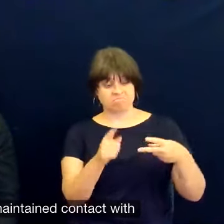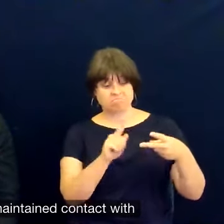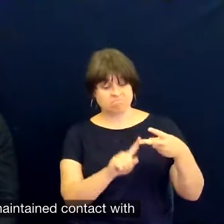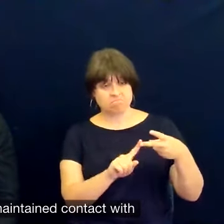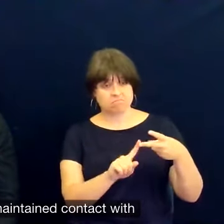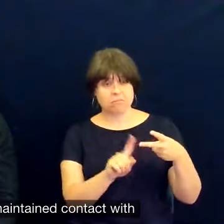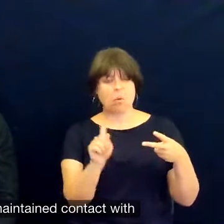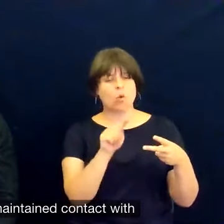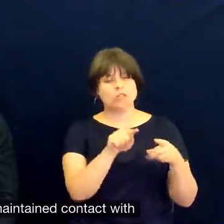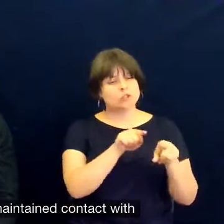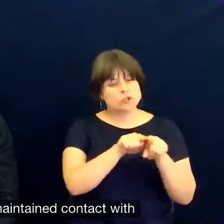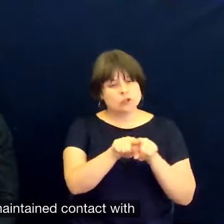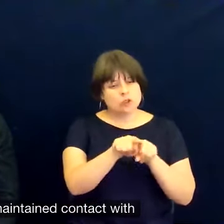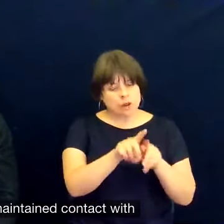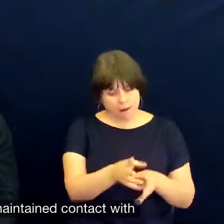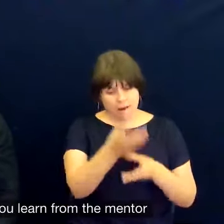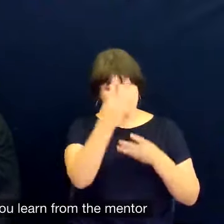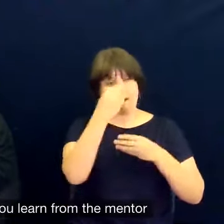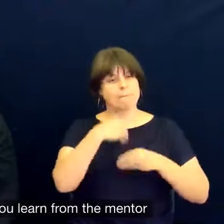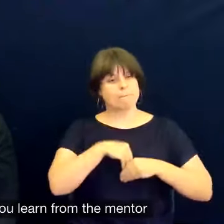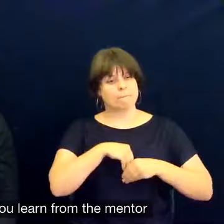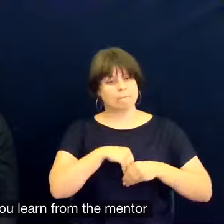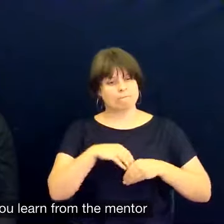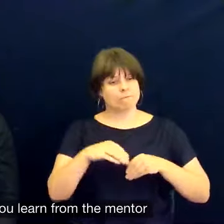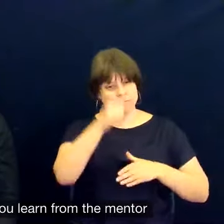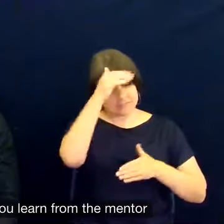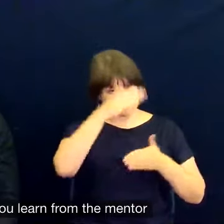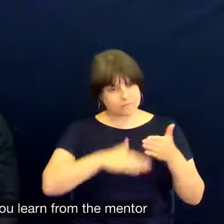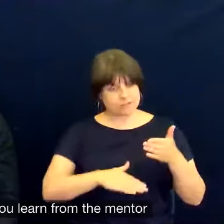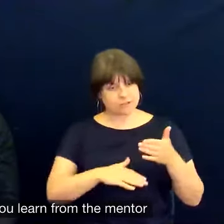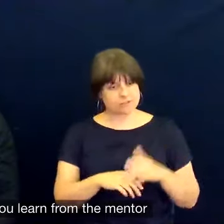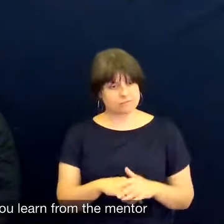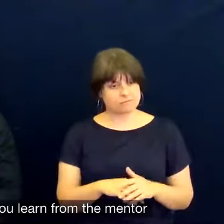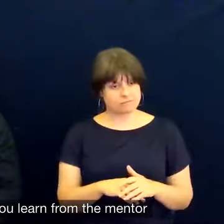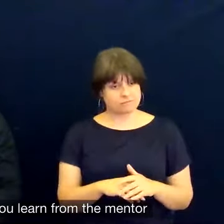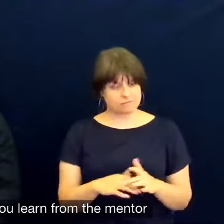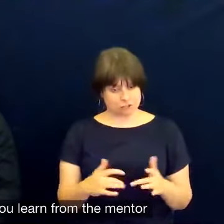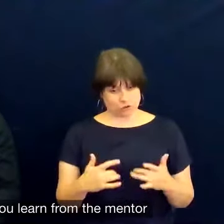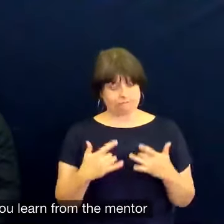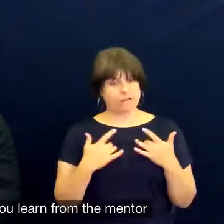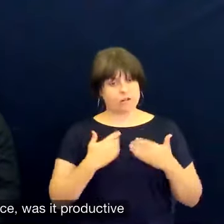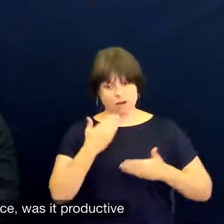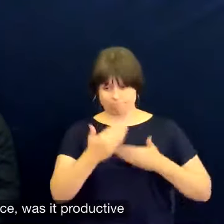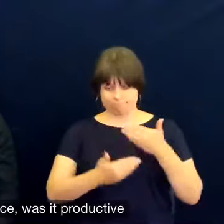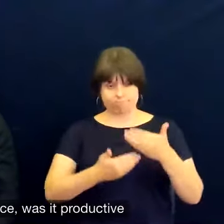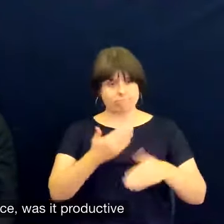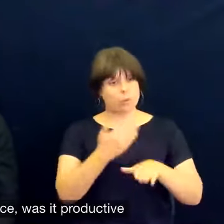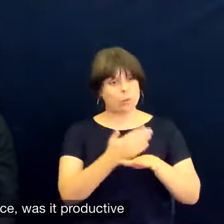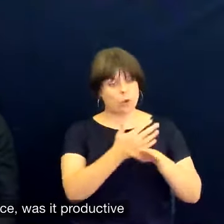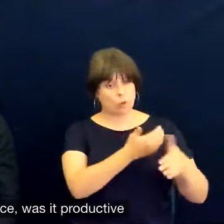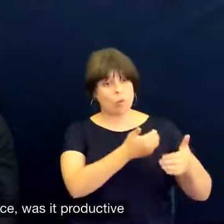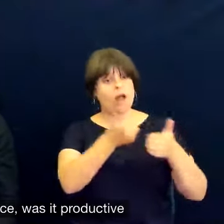the mentoring experience? Was it productive? And these sorts of things will help